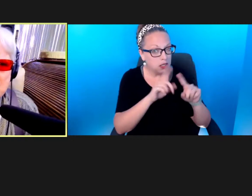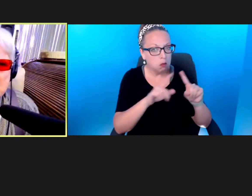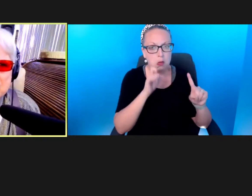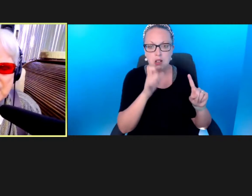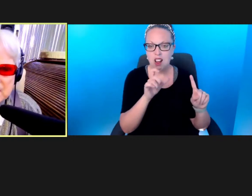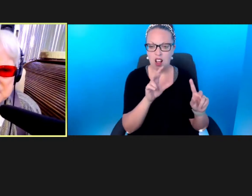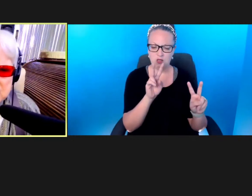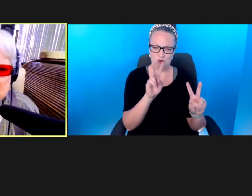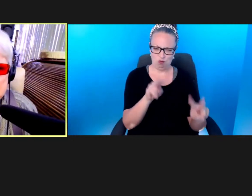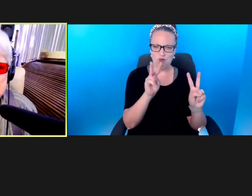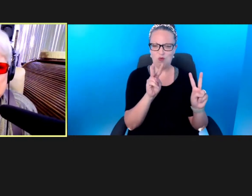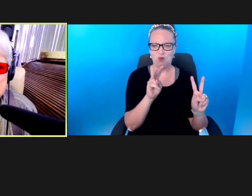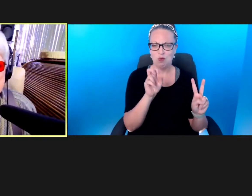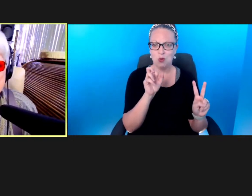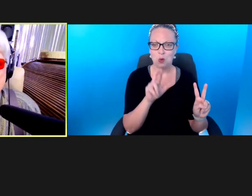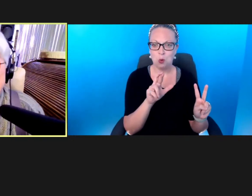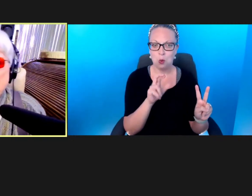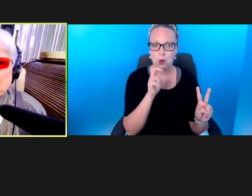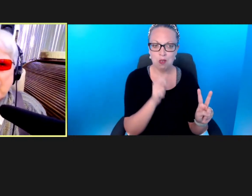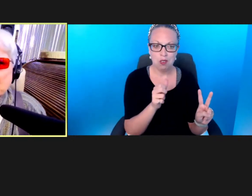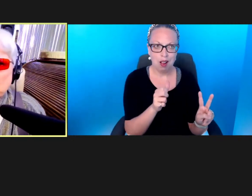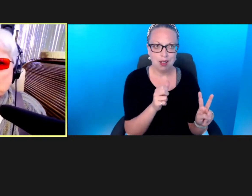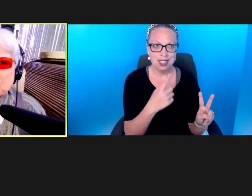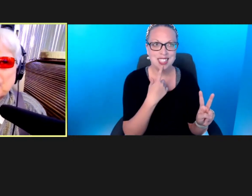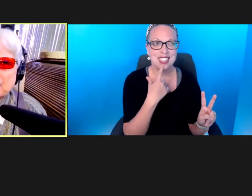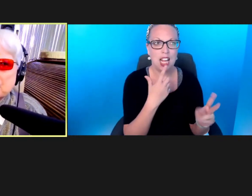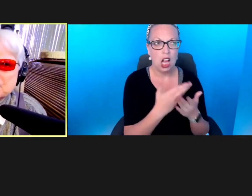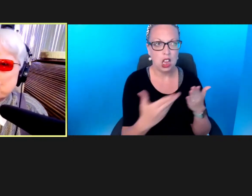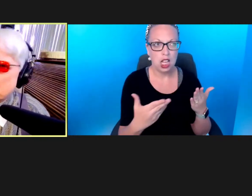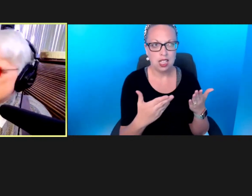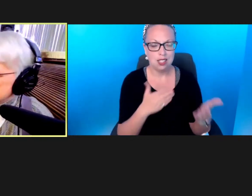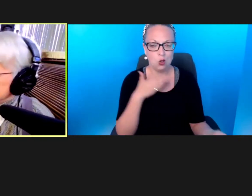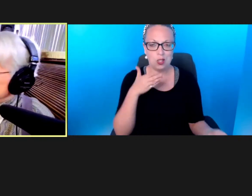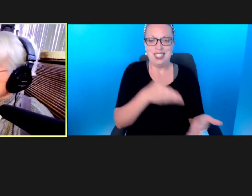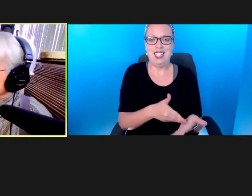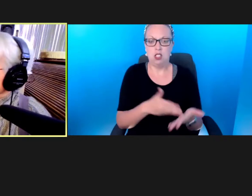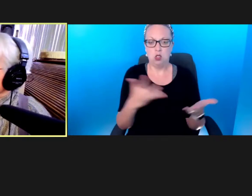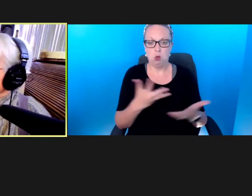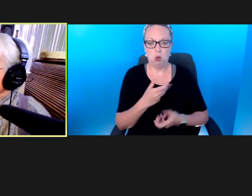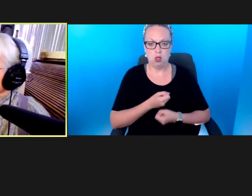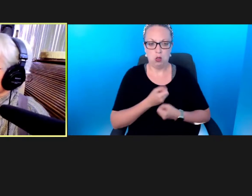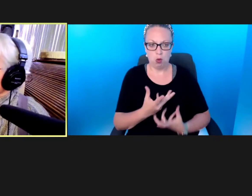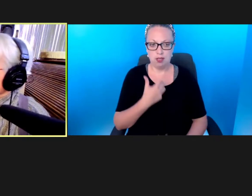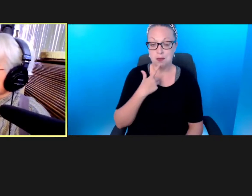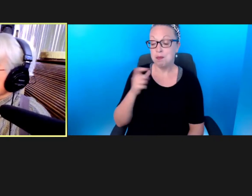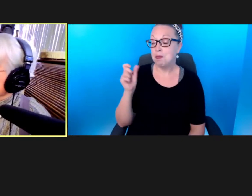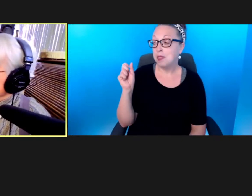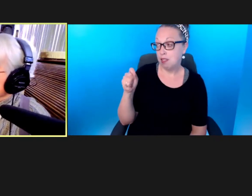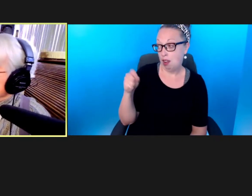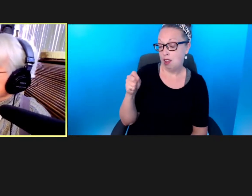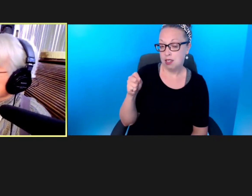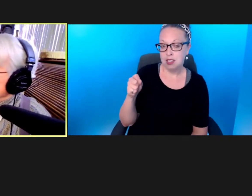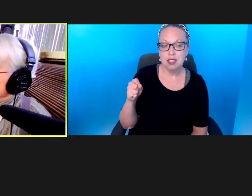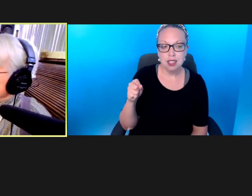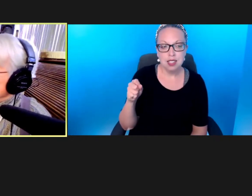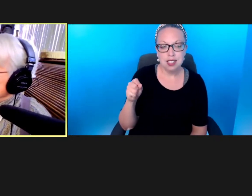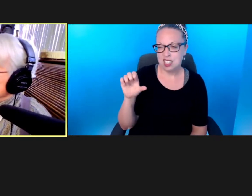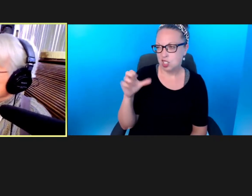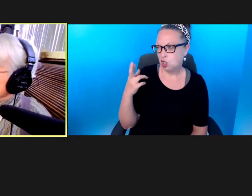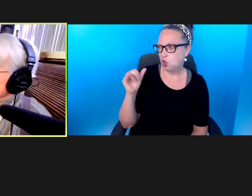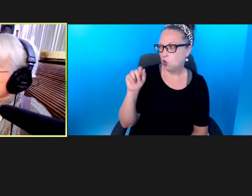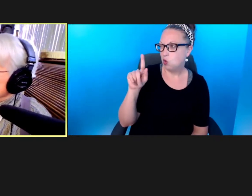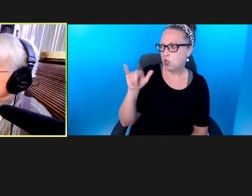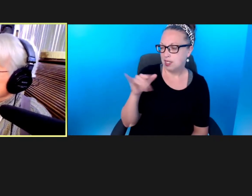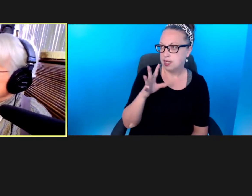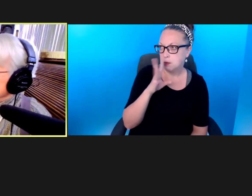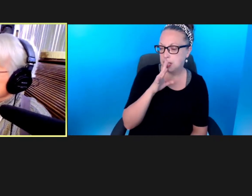or saying things that counteract what we're trying to express. Absolutely. And as we said, we're going to